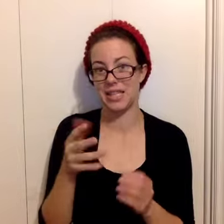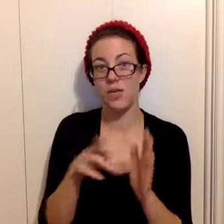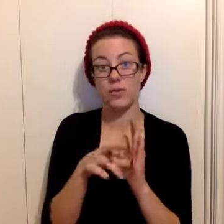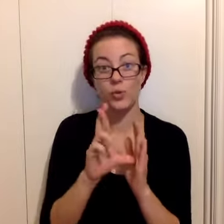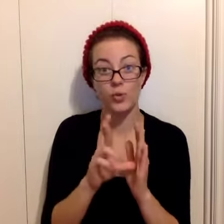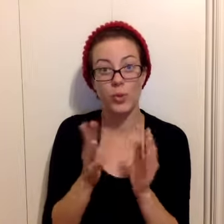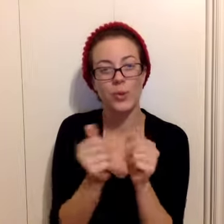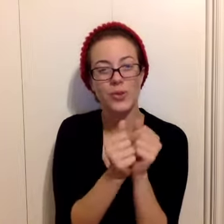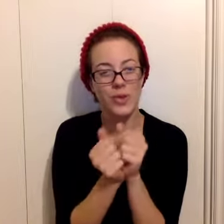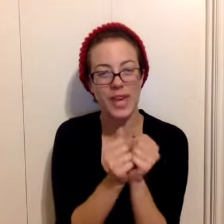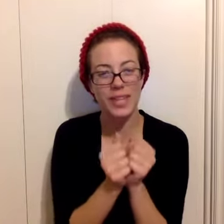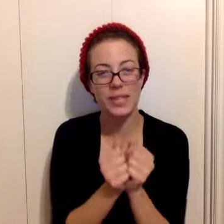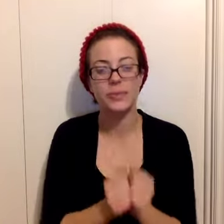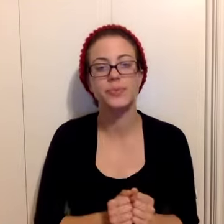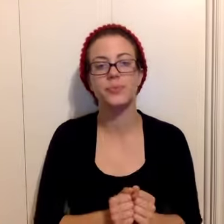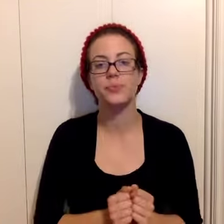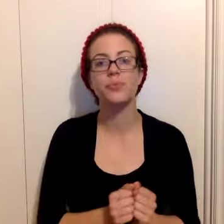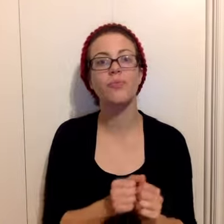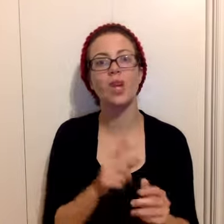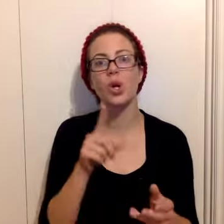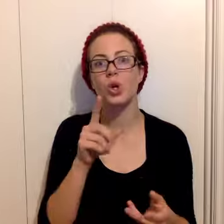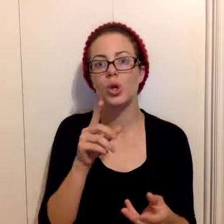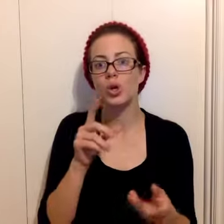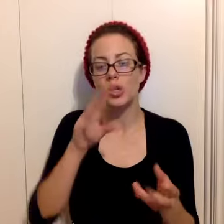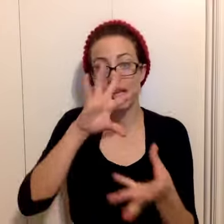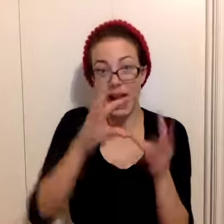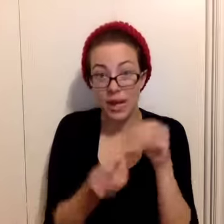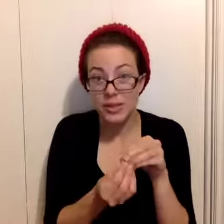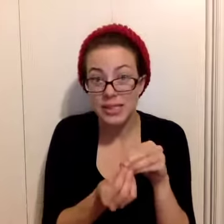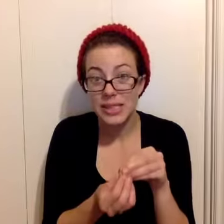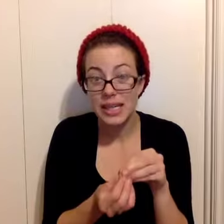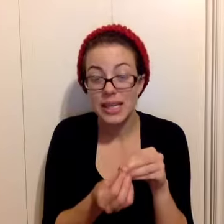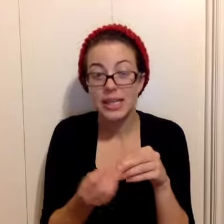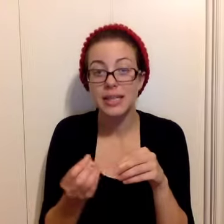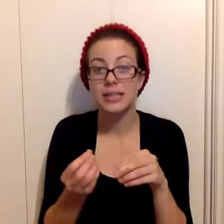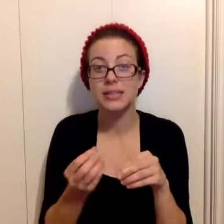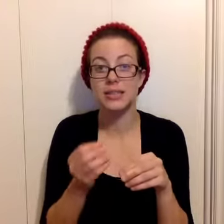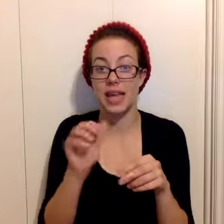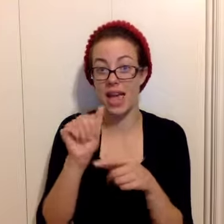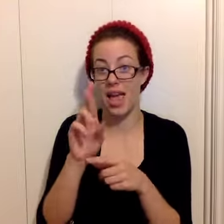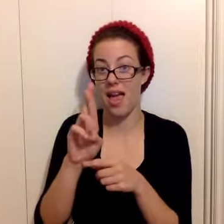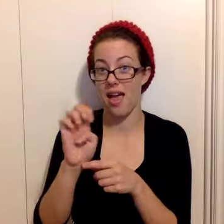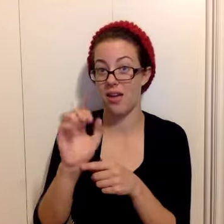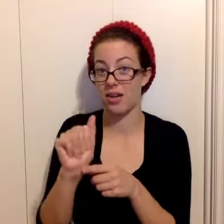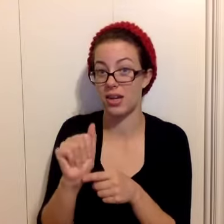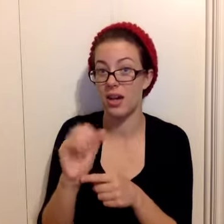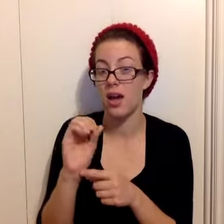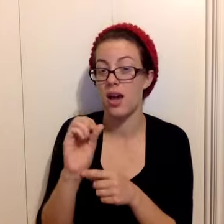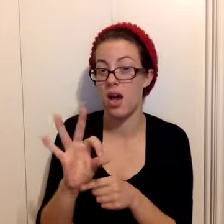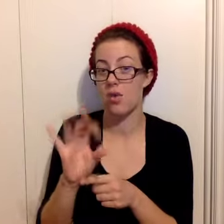To calculate the area of one side, we multiply